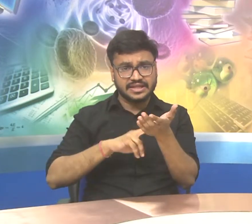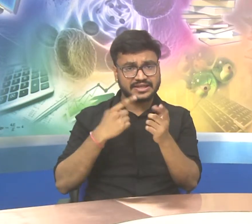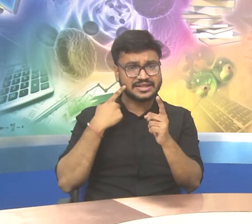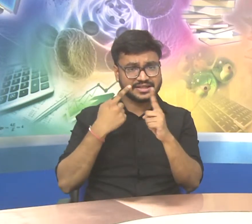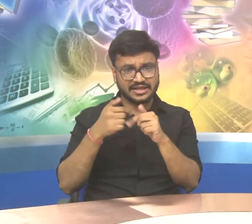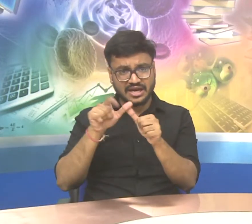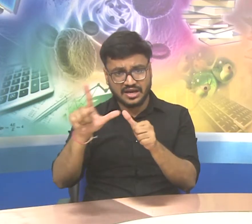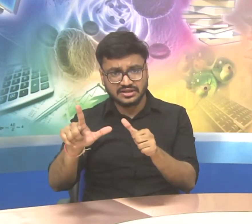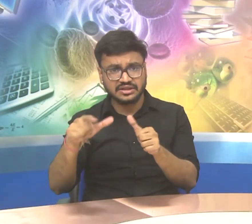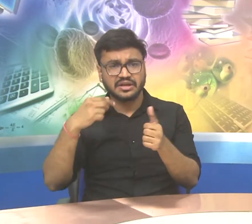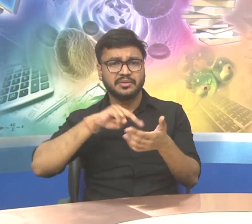Next is congenial.